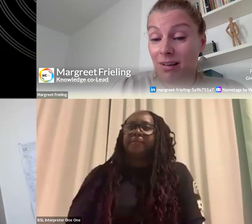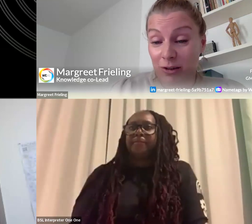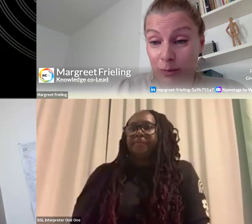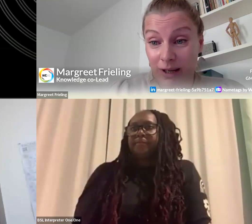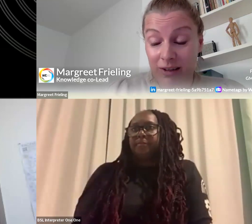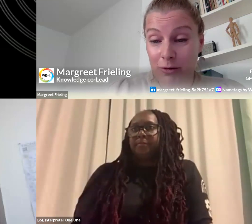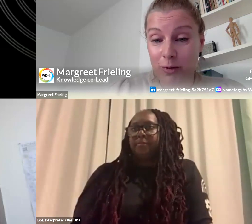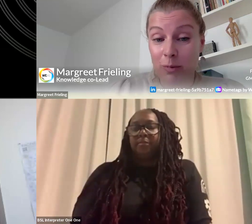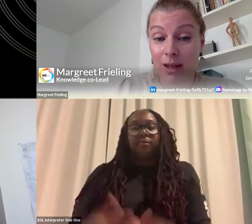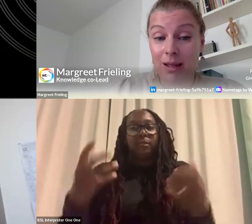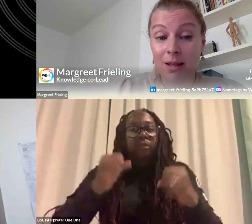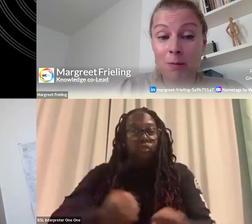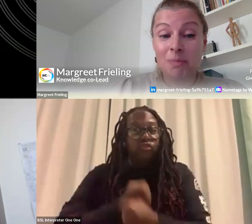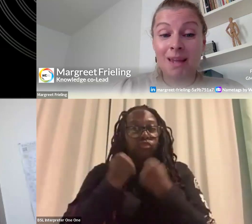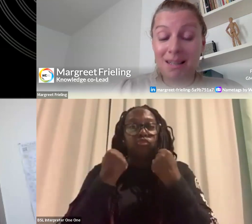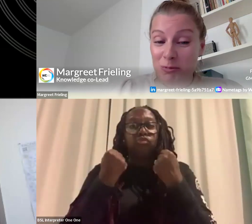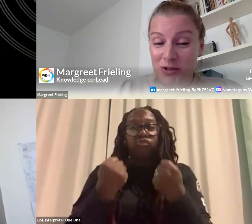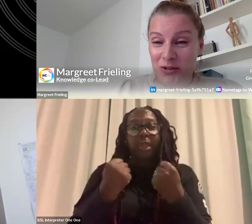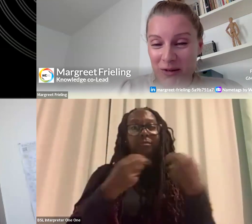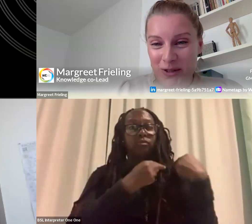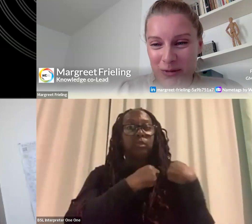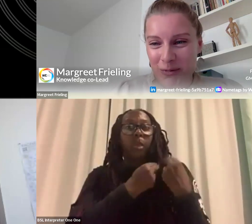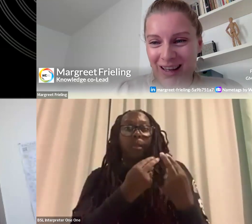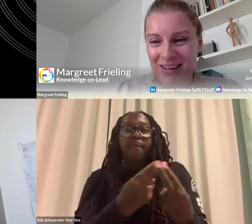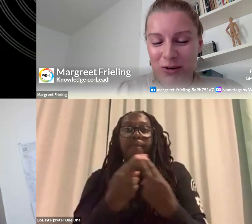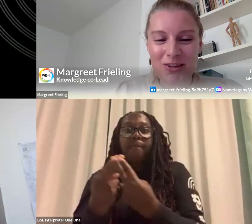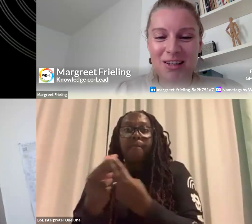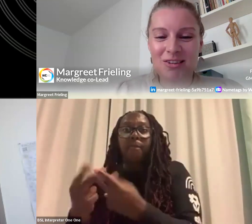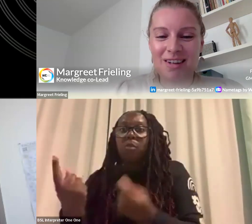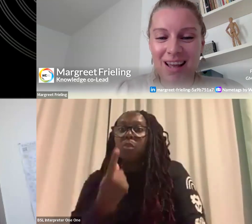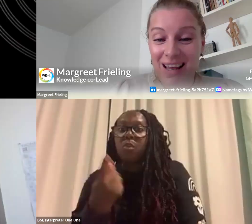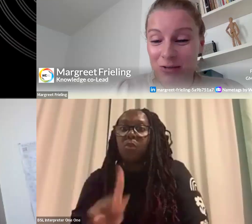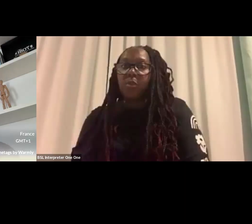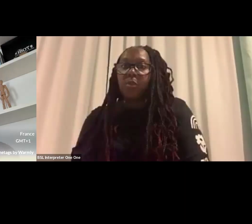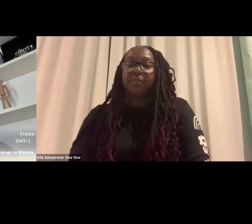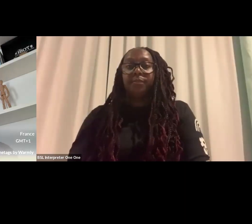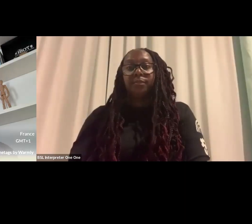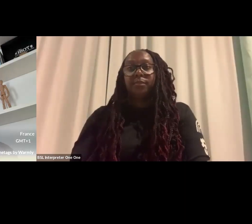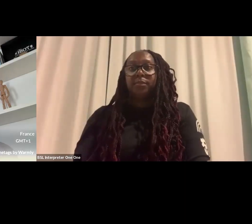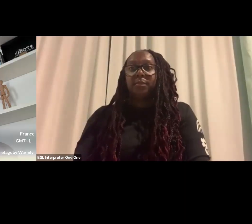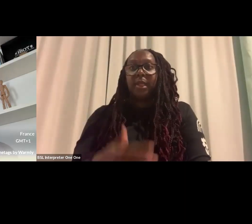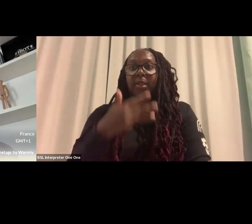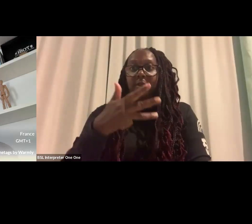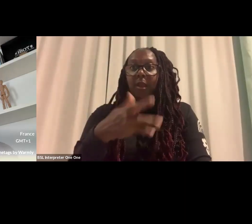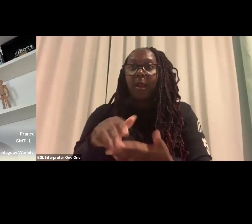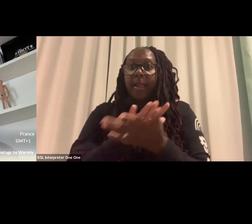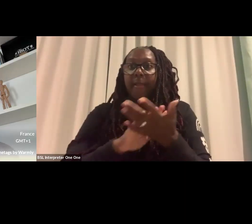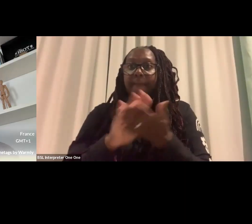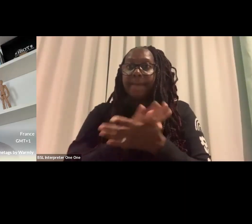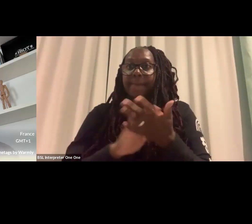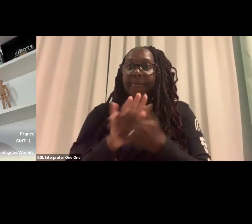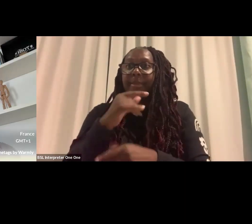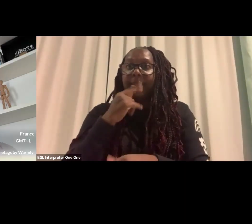And how to strengthen accountability for well-being. And then module 9, which we'll be focusing on today, is about well-being policy